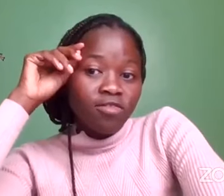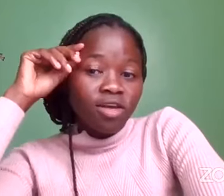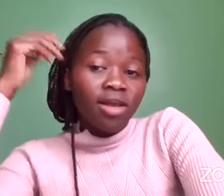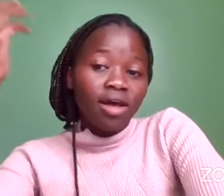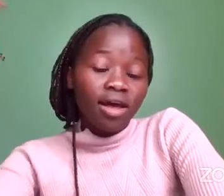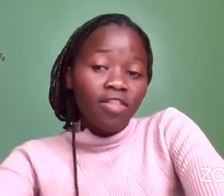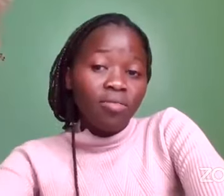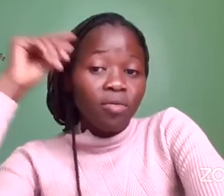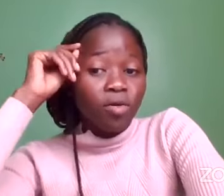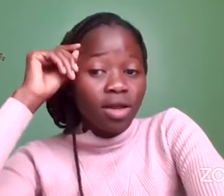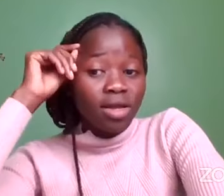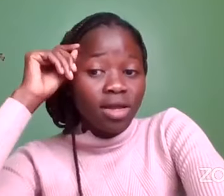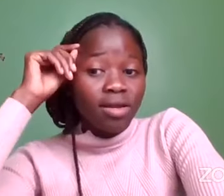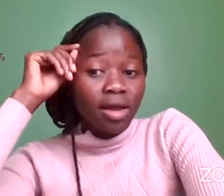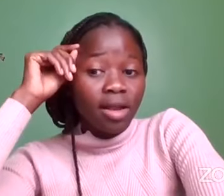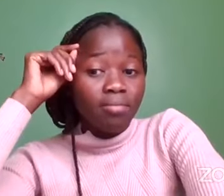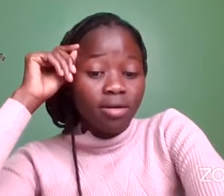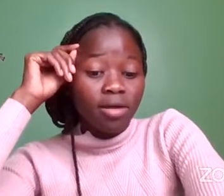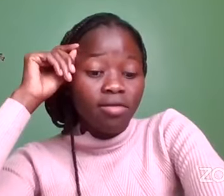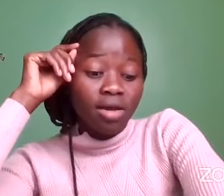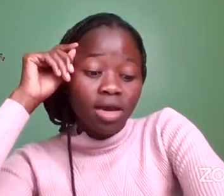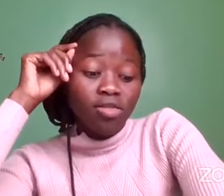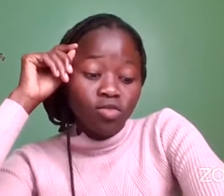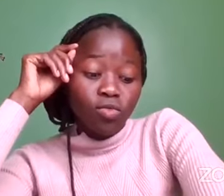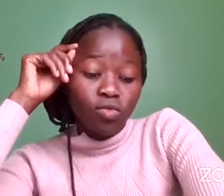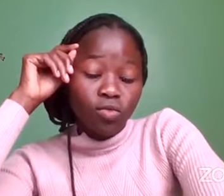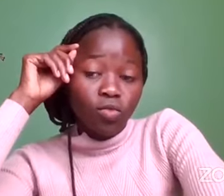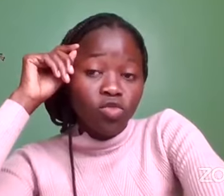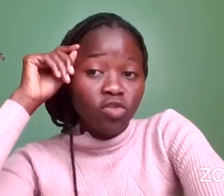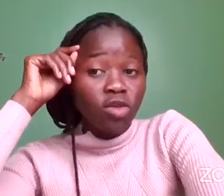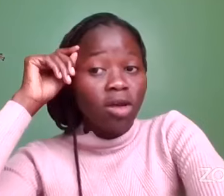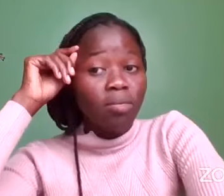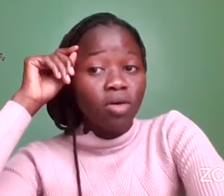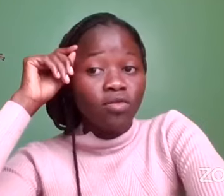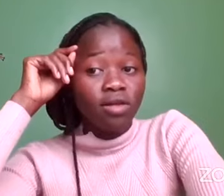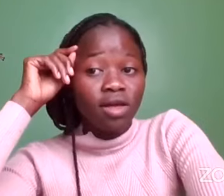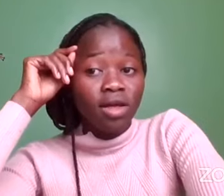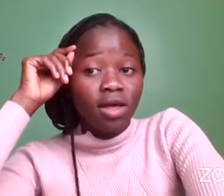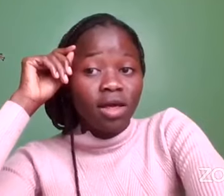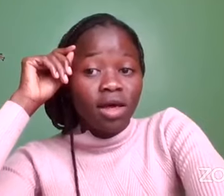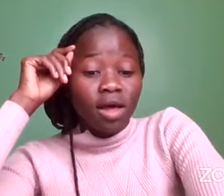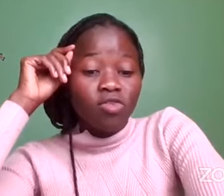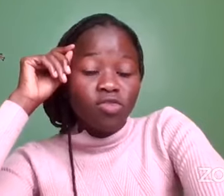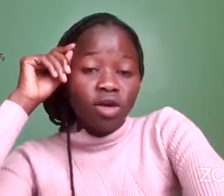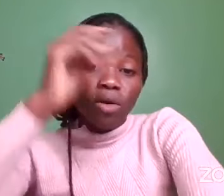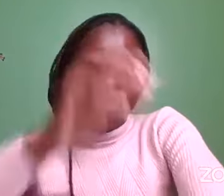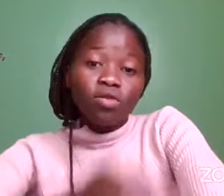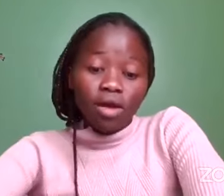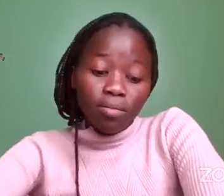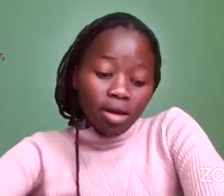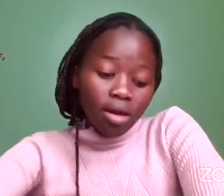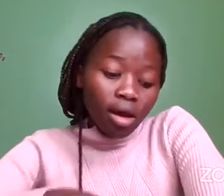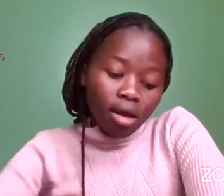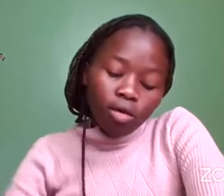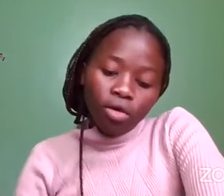even other people can get help in regards to what you're talking about, as we talk about curbing